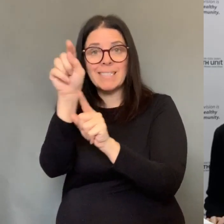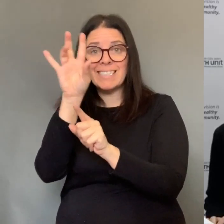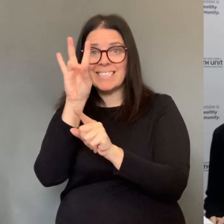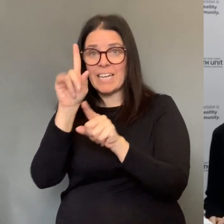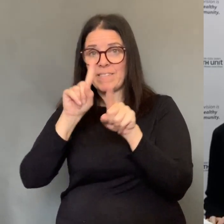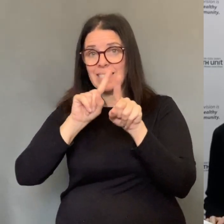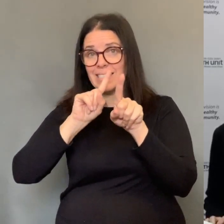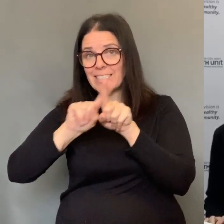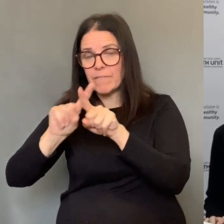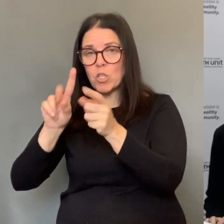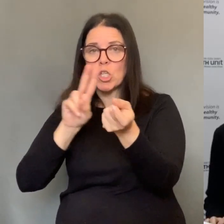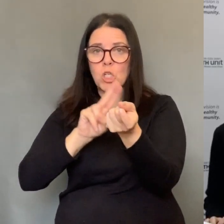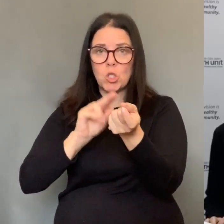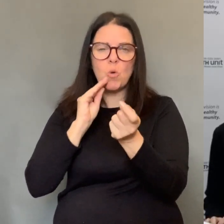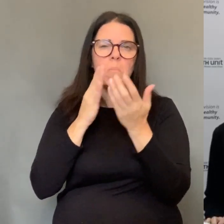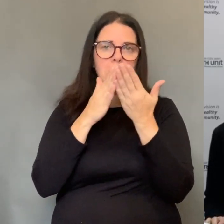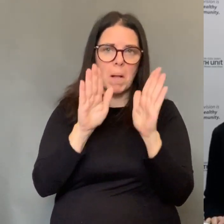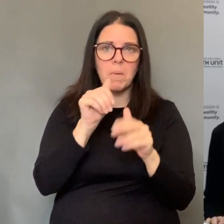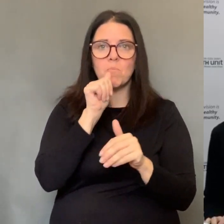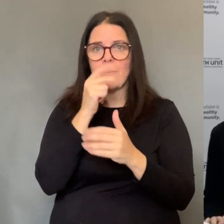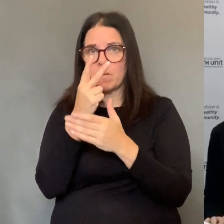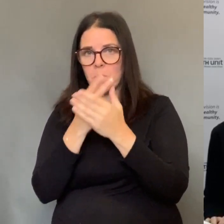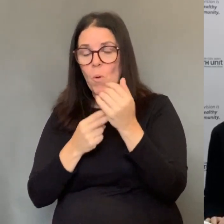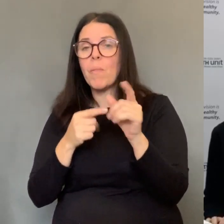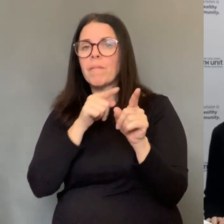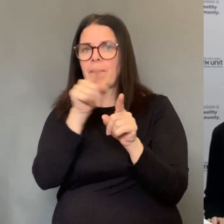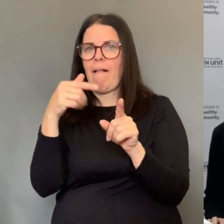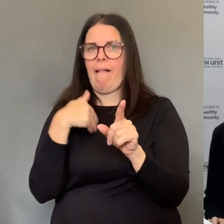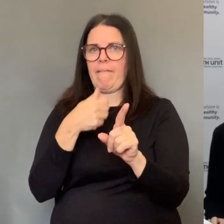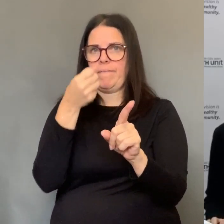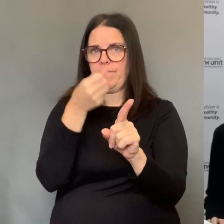while awaiting your test results. Over